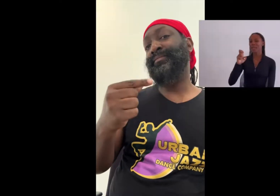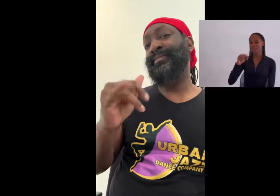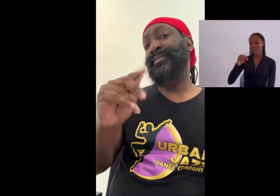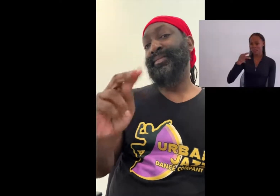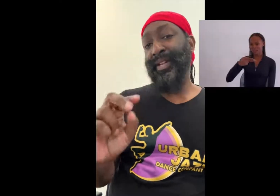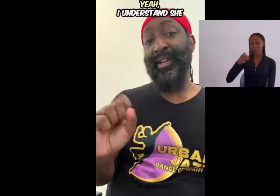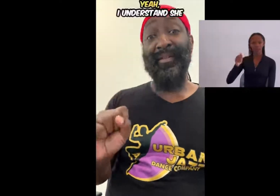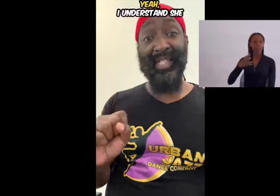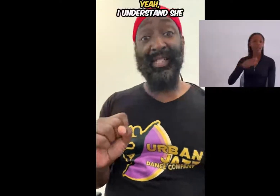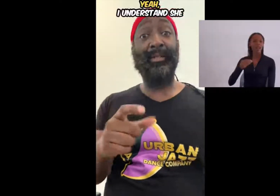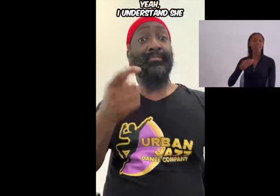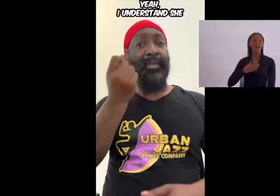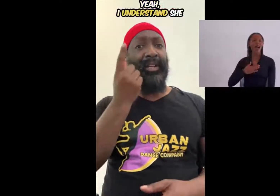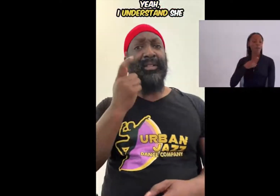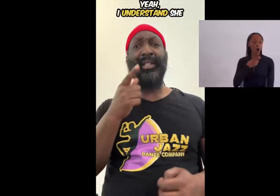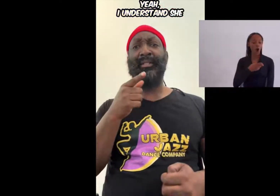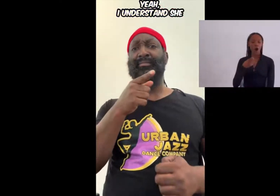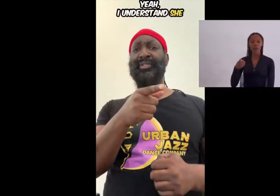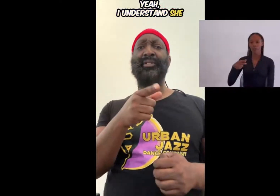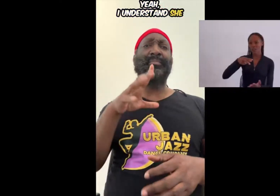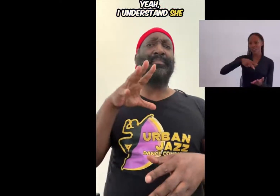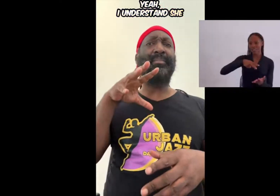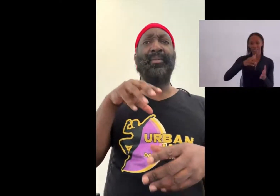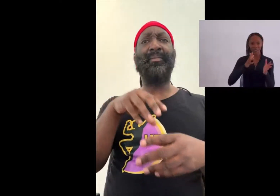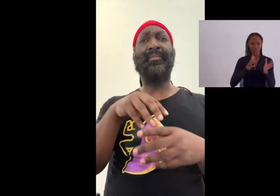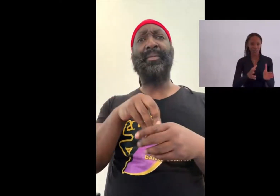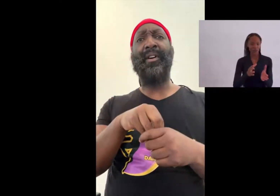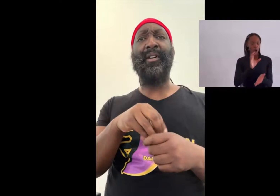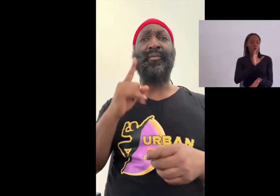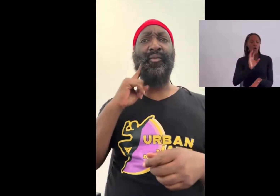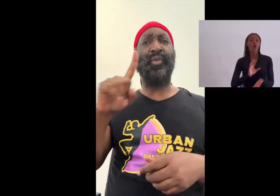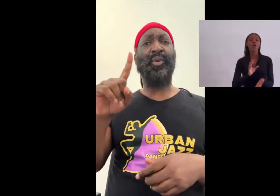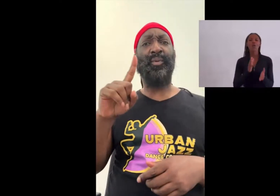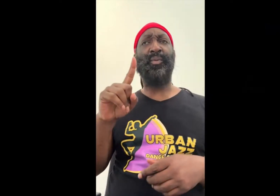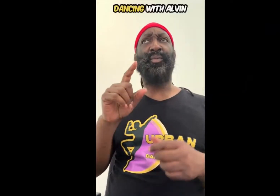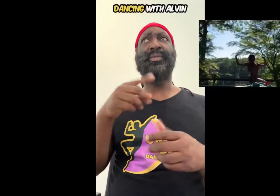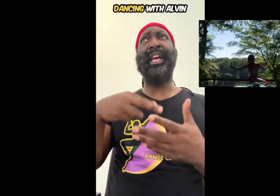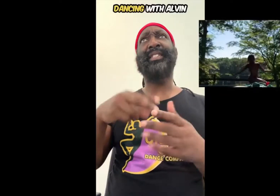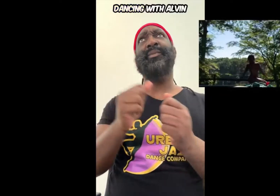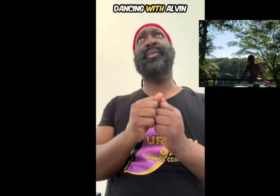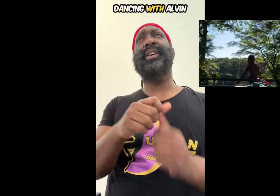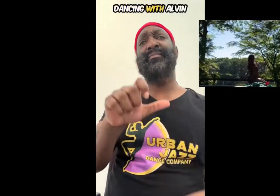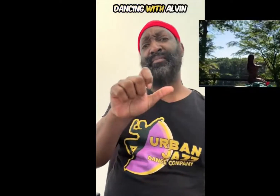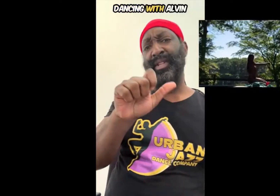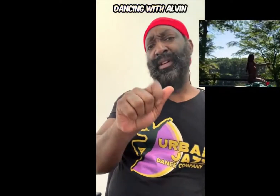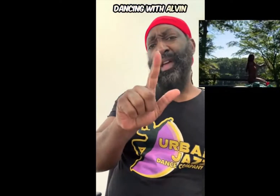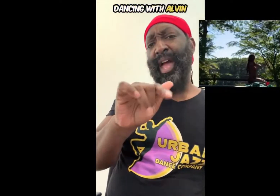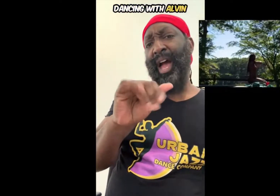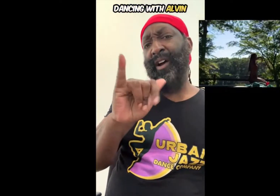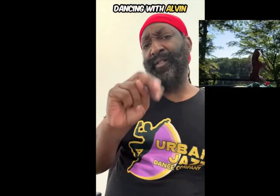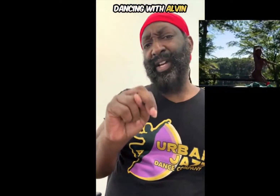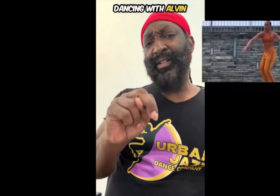the I'm Samantha, Yes, and I'm a hard of hearing dancer. for dancing with